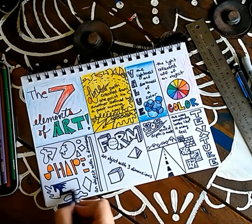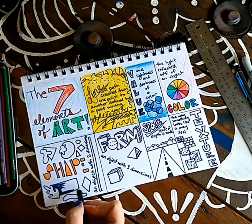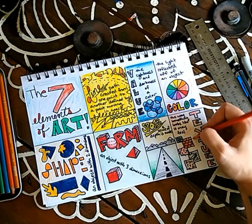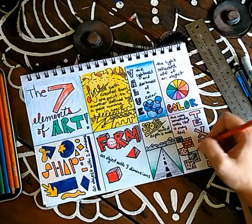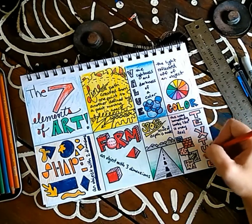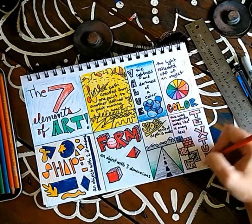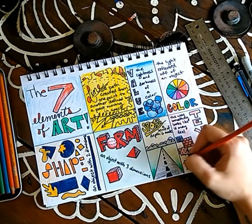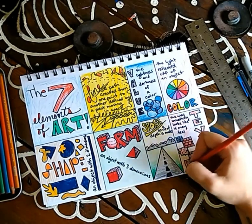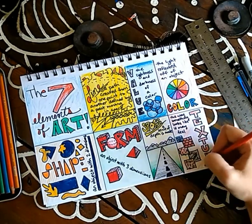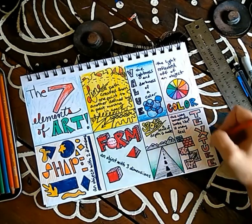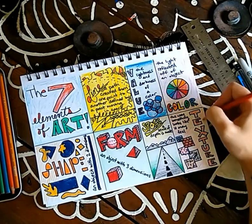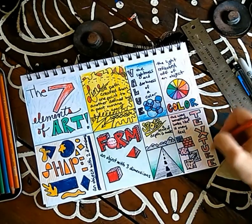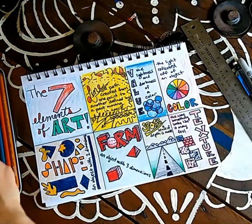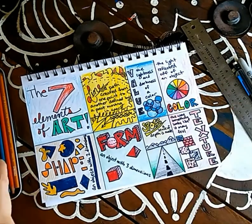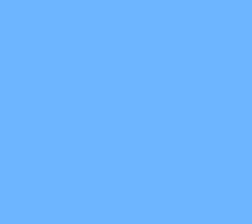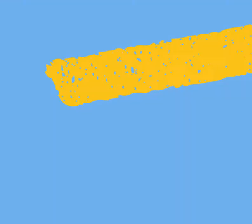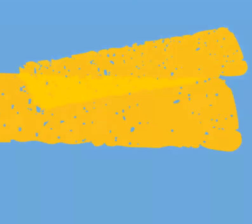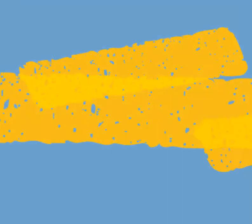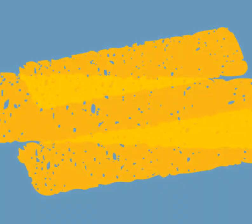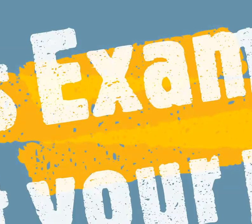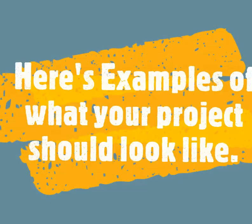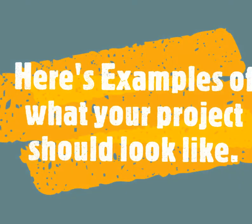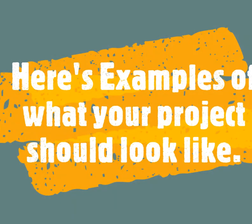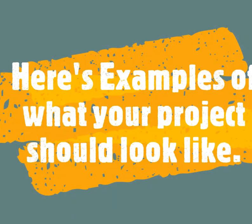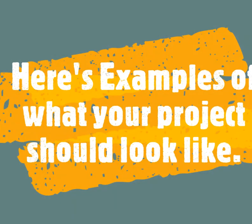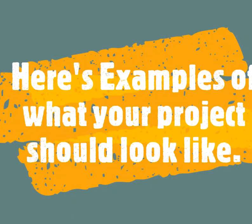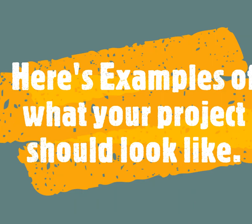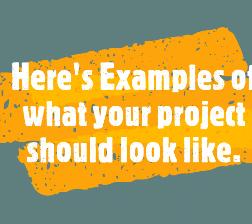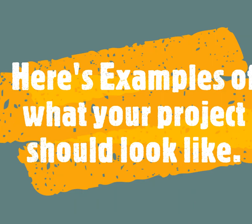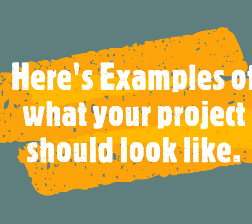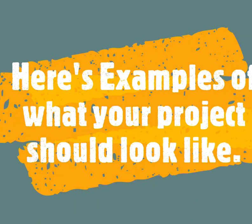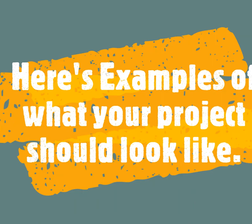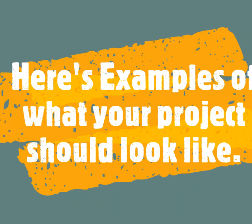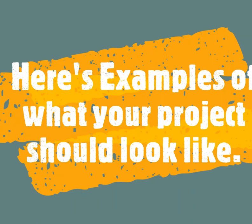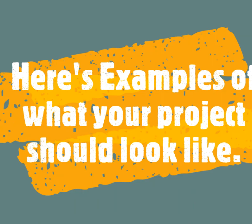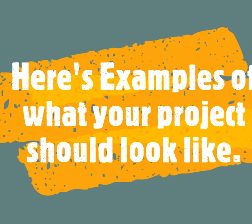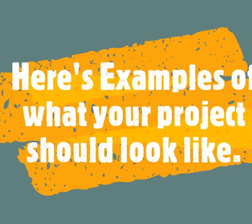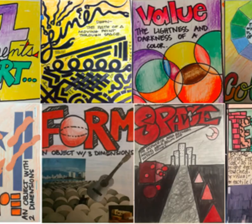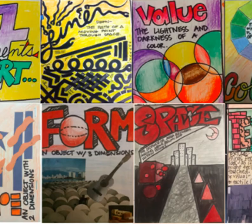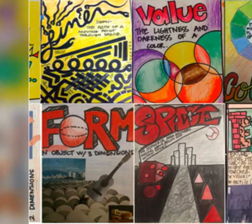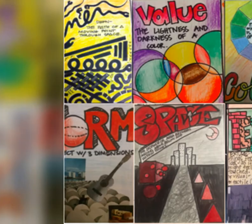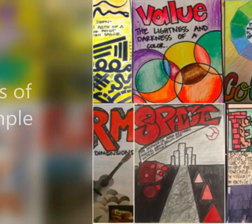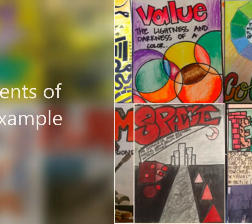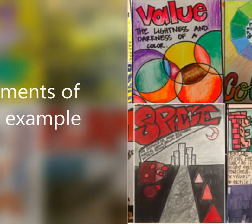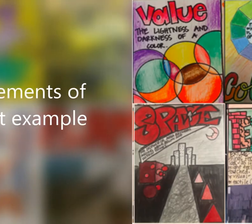You can start and stop this video as much as you need to, and pause it if you need to as well.